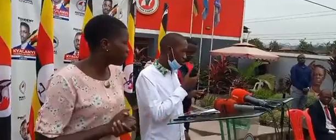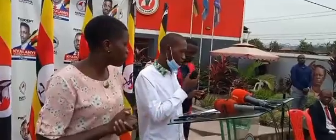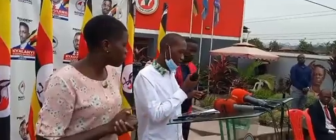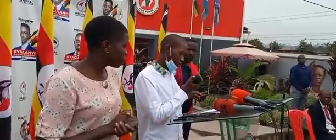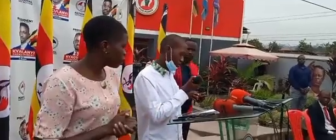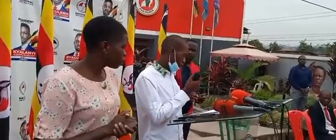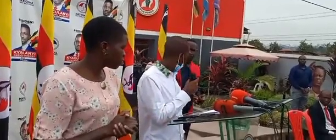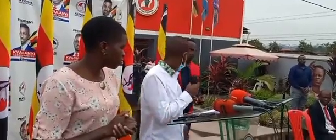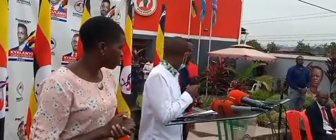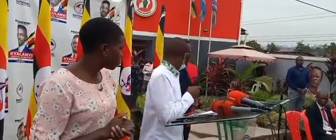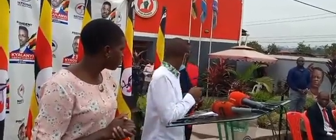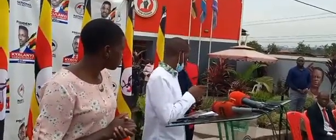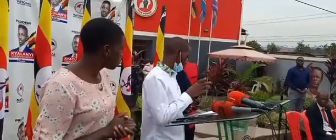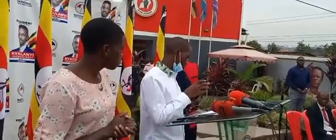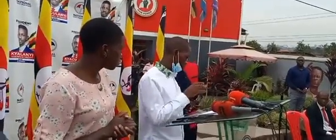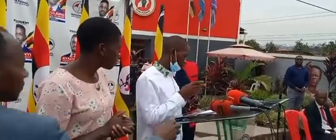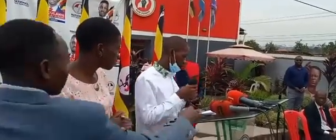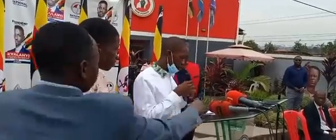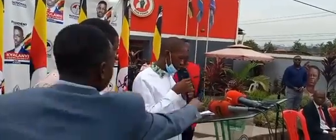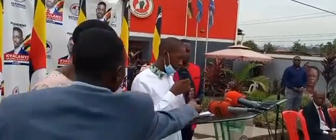unity